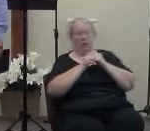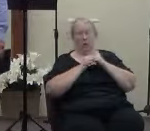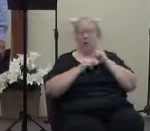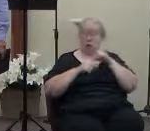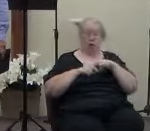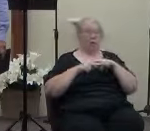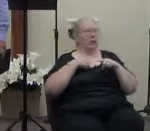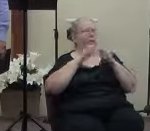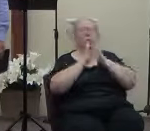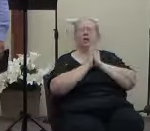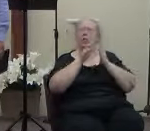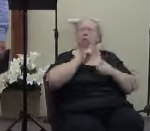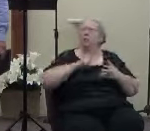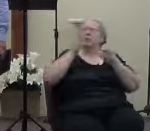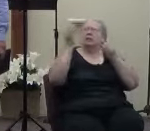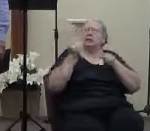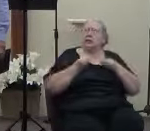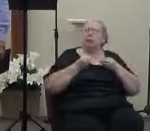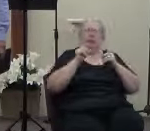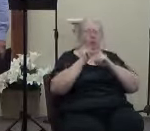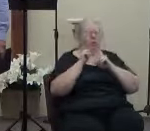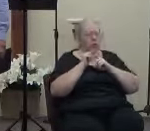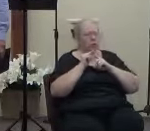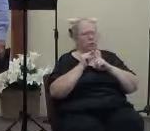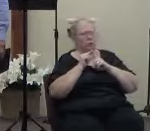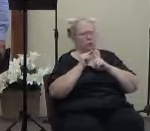whole time, "Lord, give me the words."